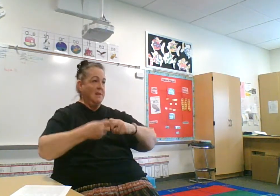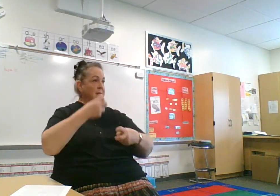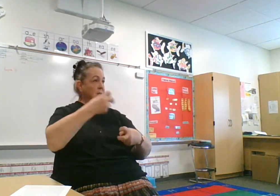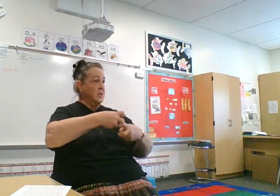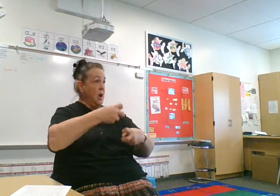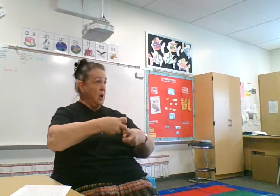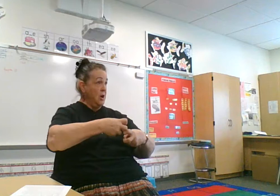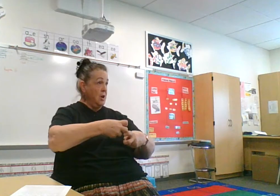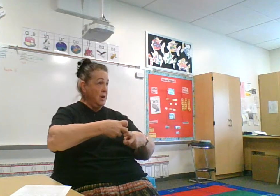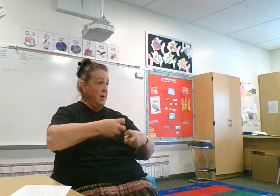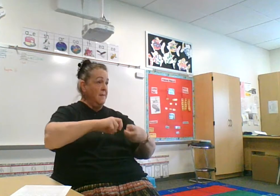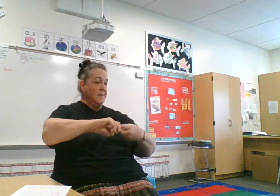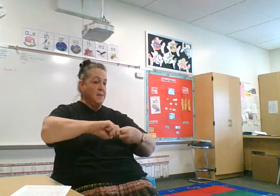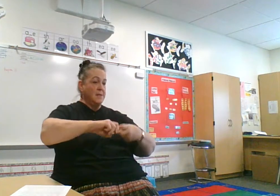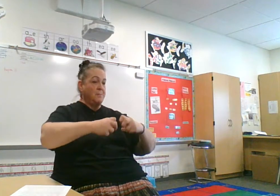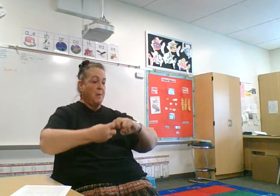This is hard. This is problem.